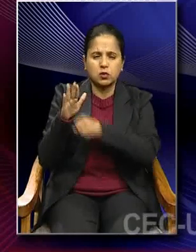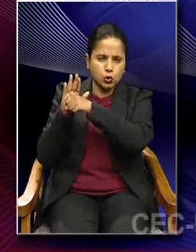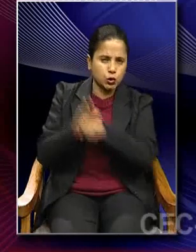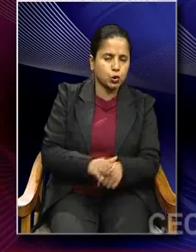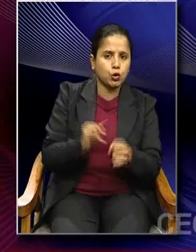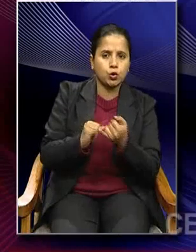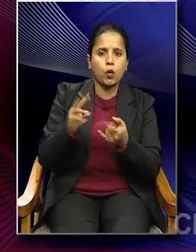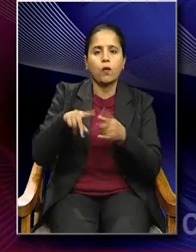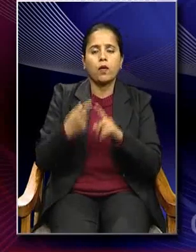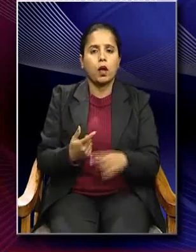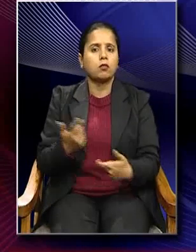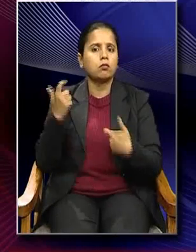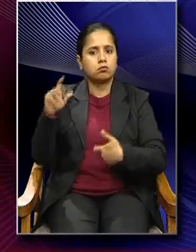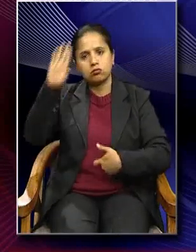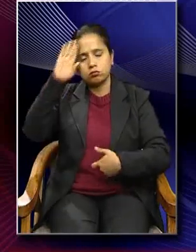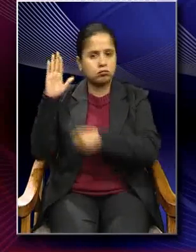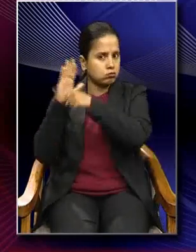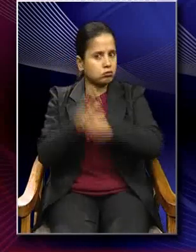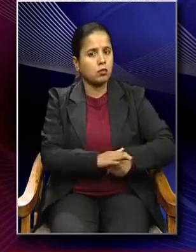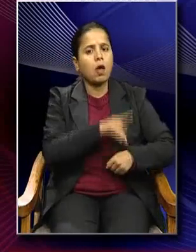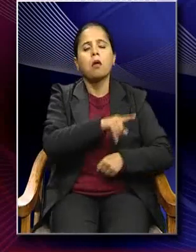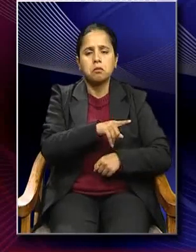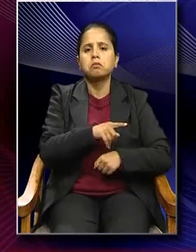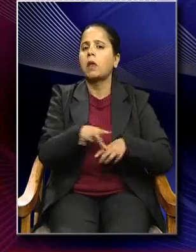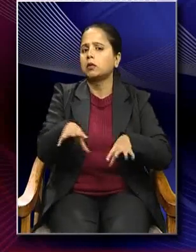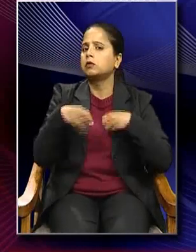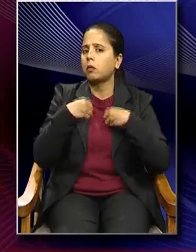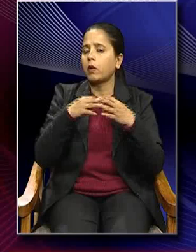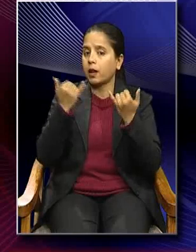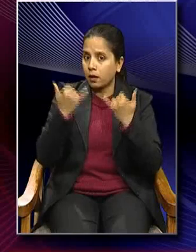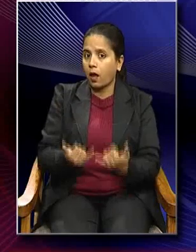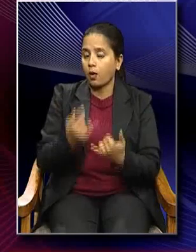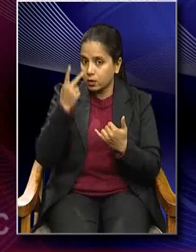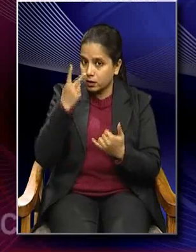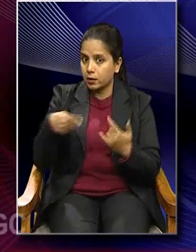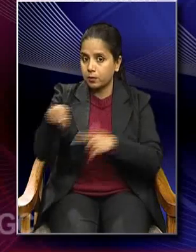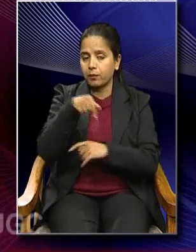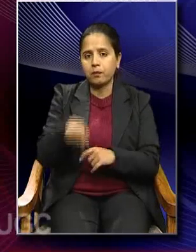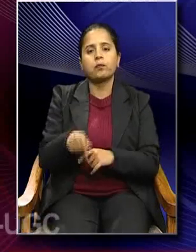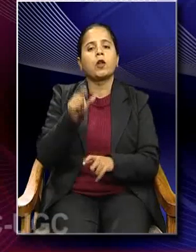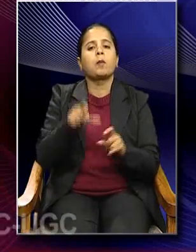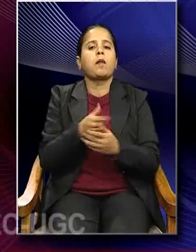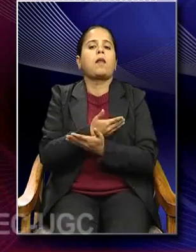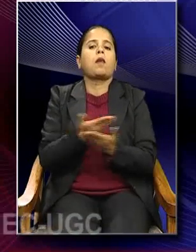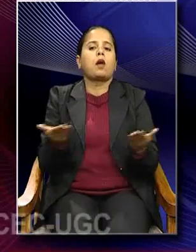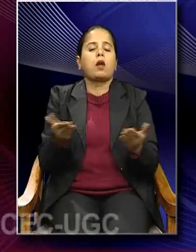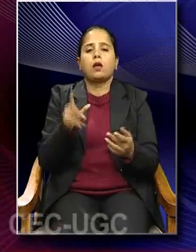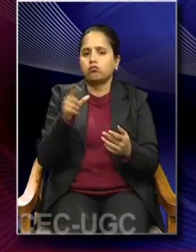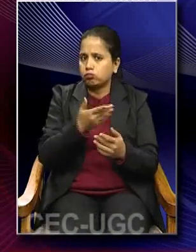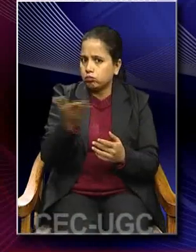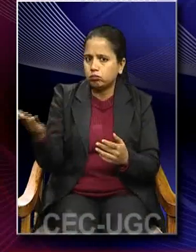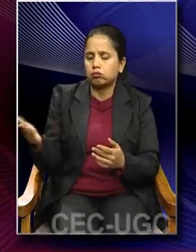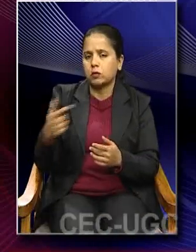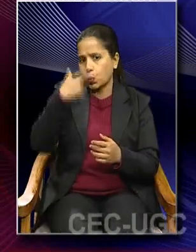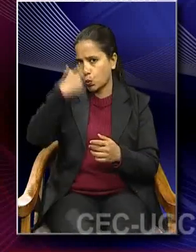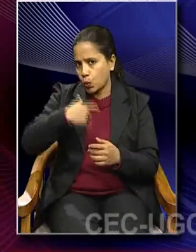Soviet army. And he was convinced that now, it is the people, individuals